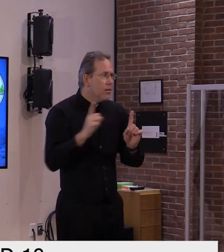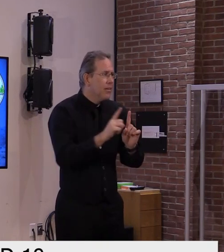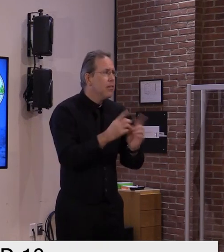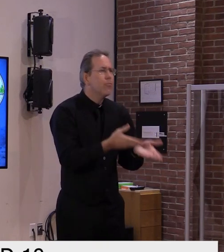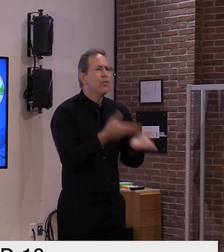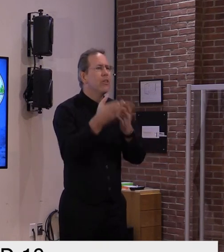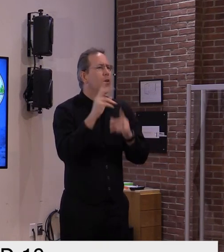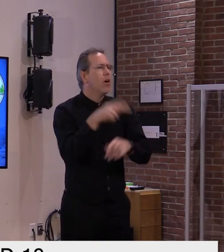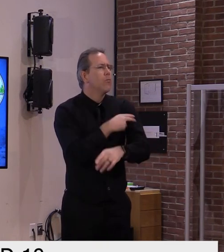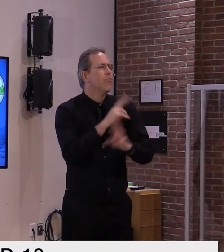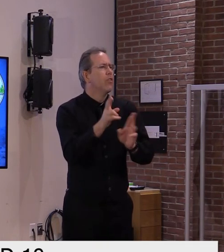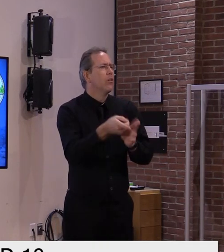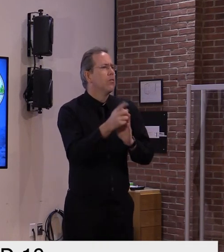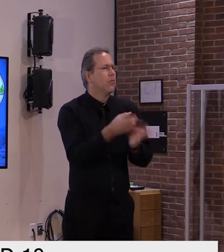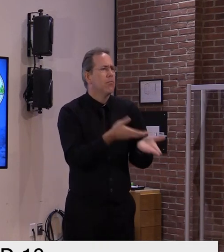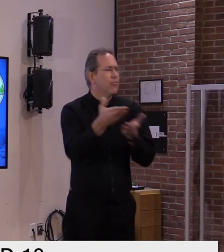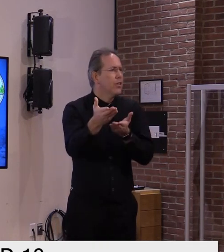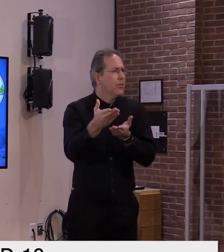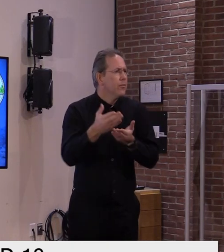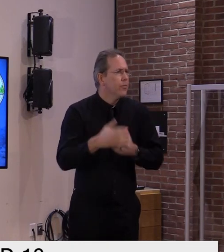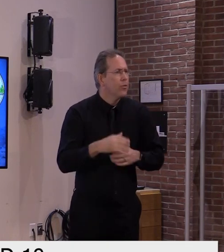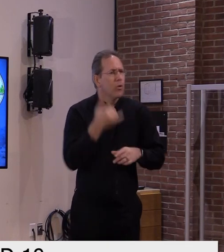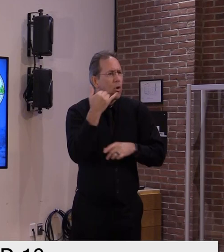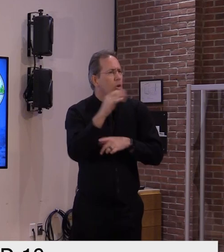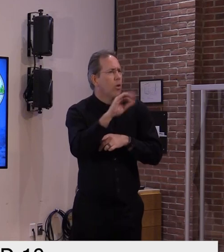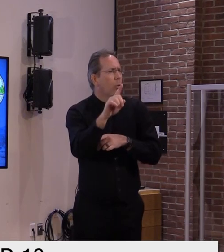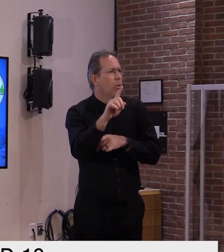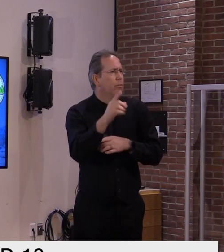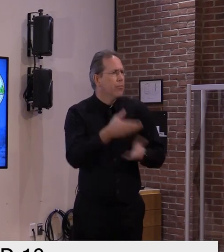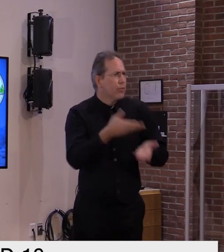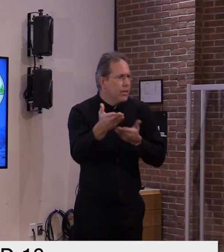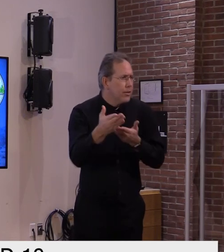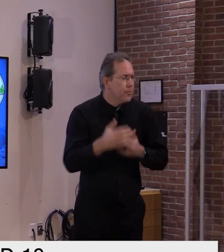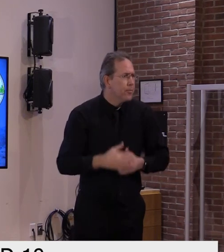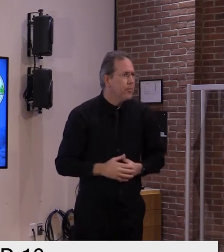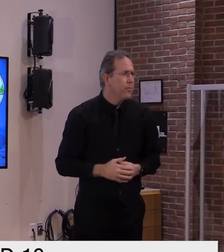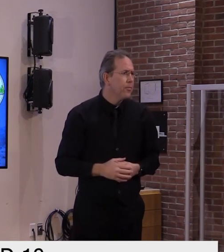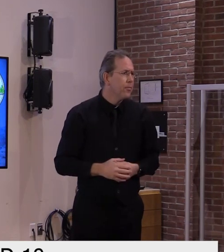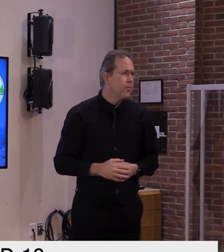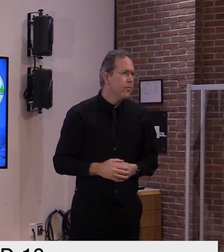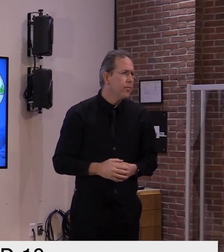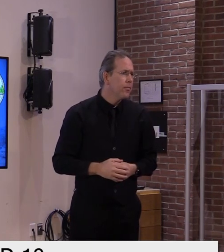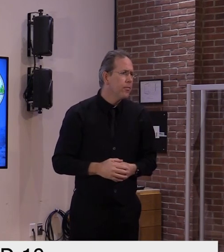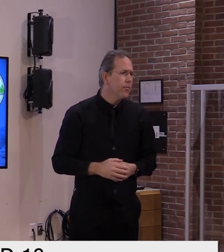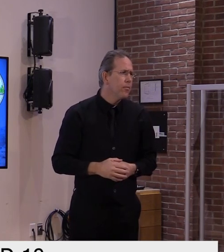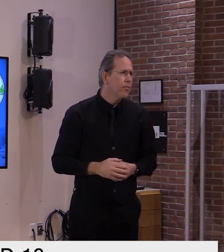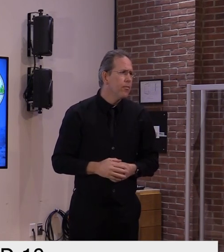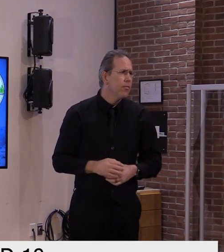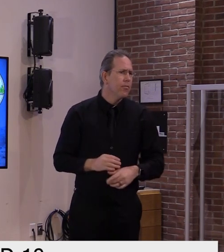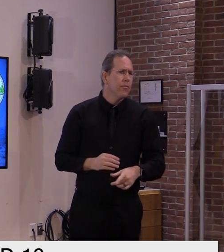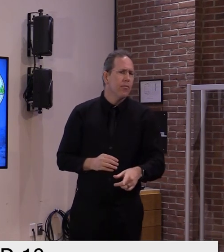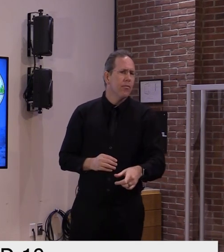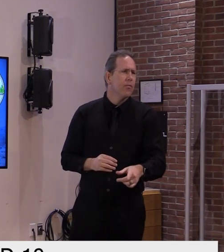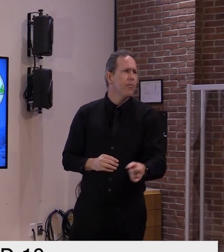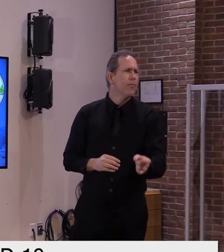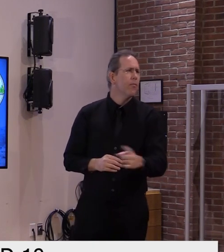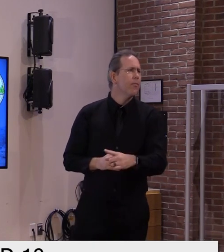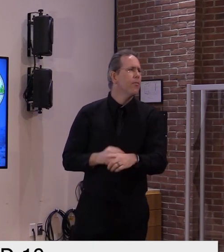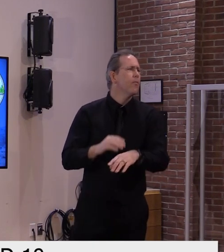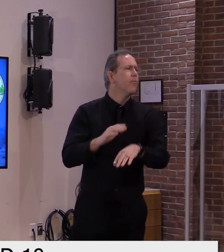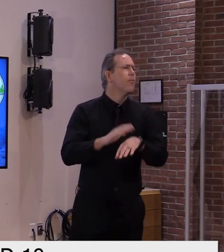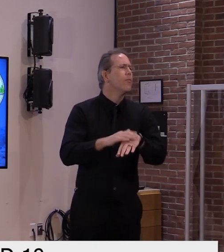reaction. And that's the way things will be done. Okay, we're gonna move to Courtney, Local